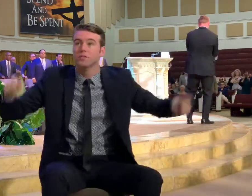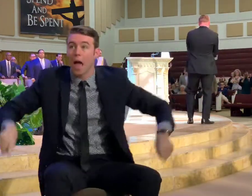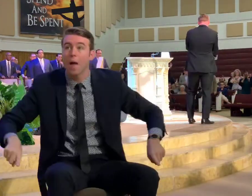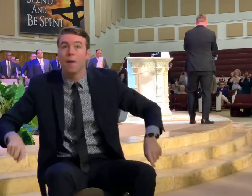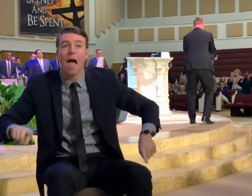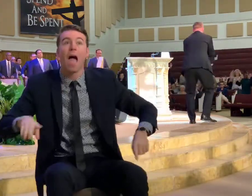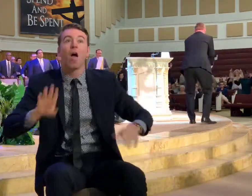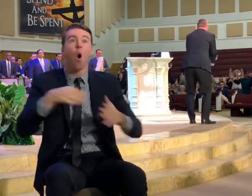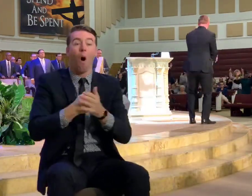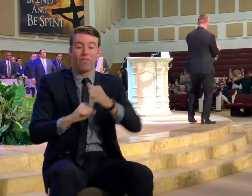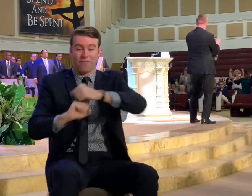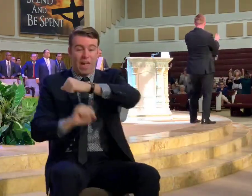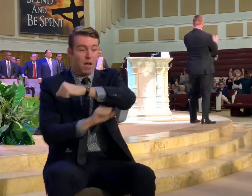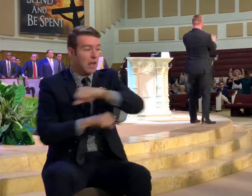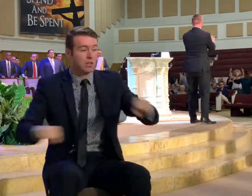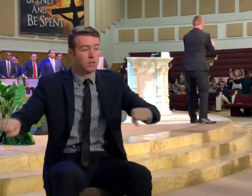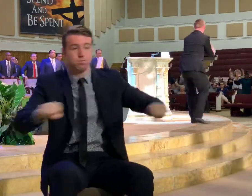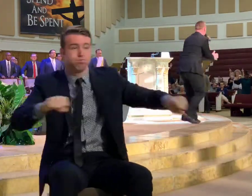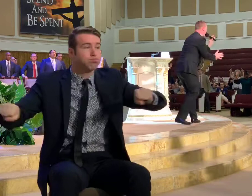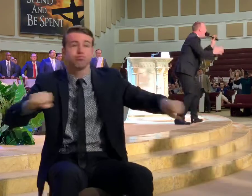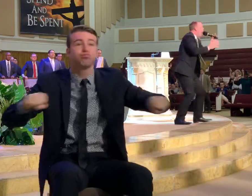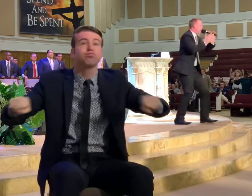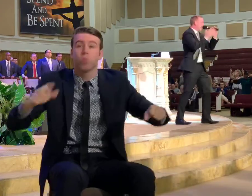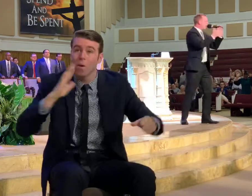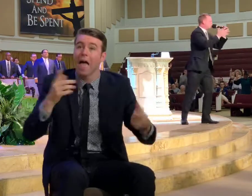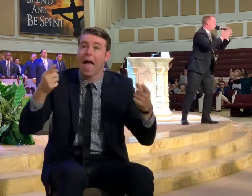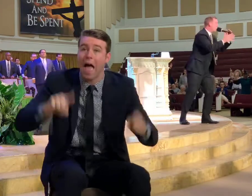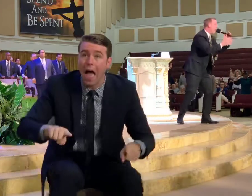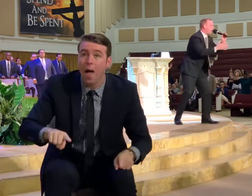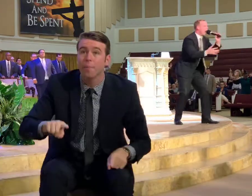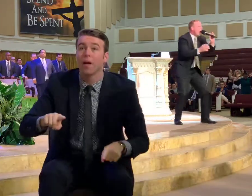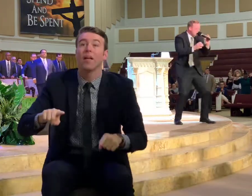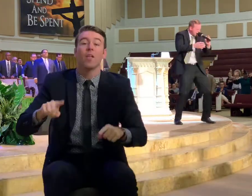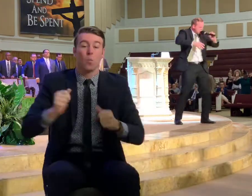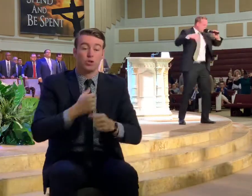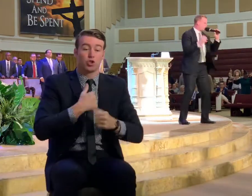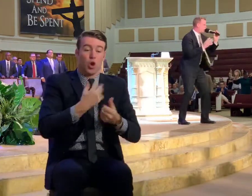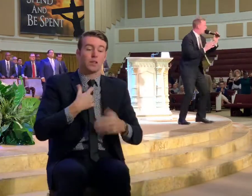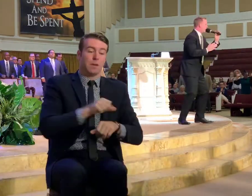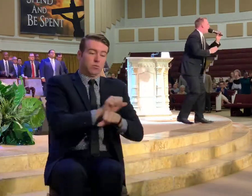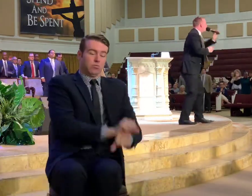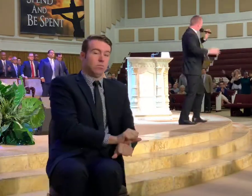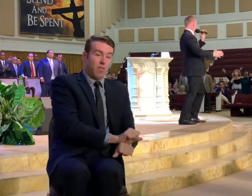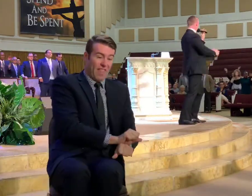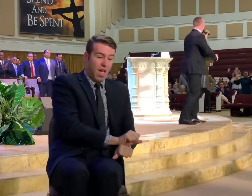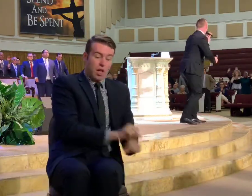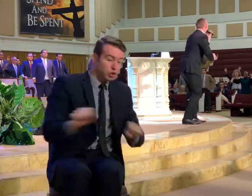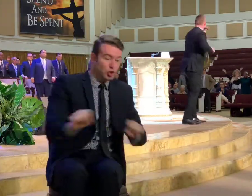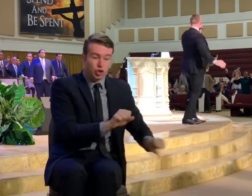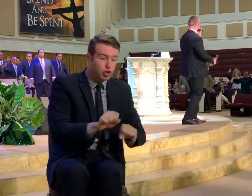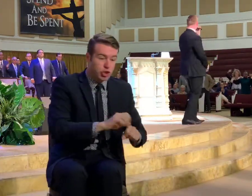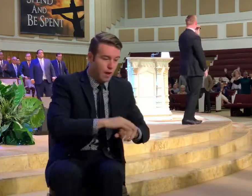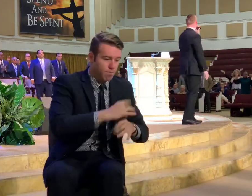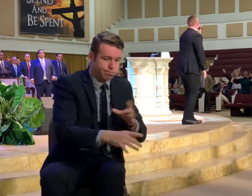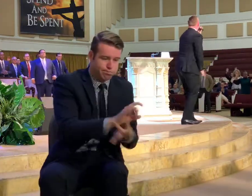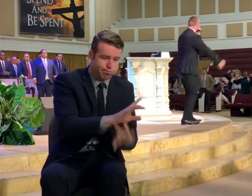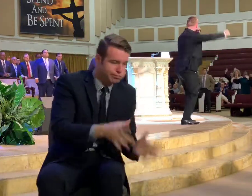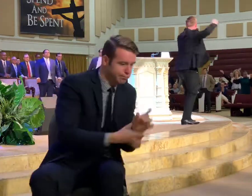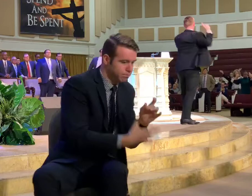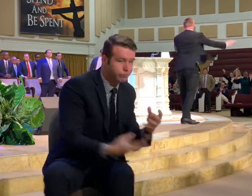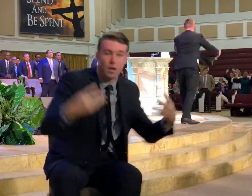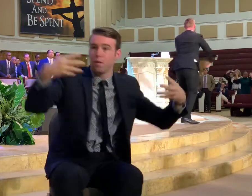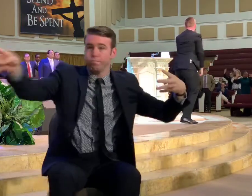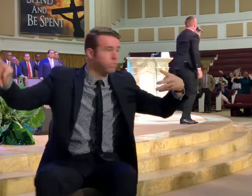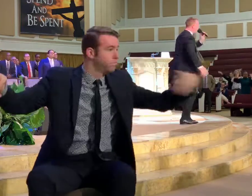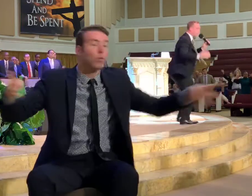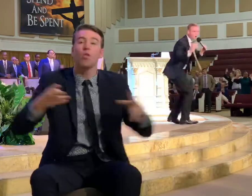the foundation of what held you back and held you down begins to shake, tremble, and break through